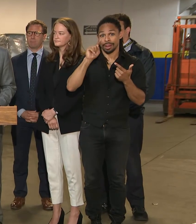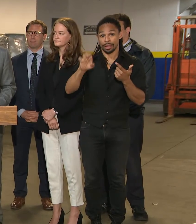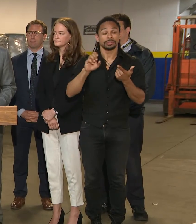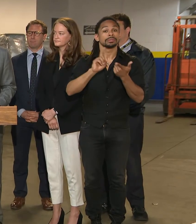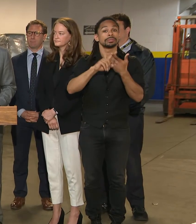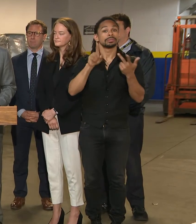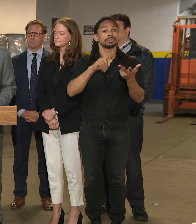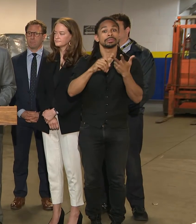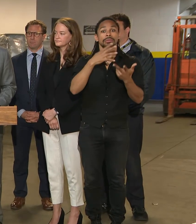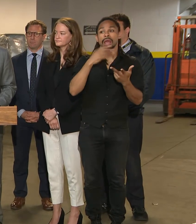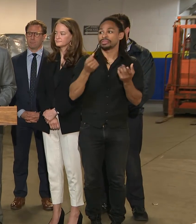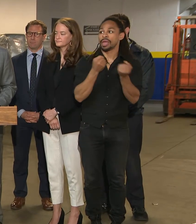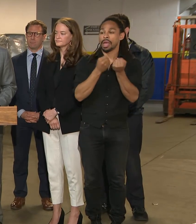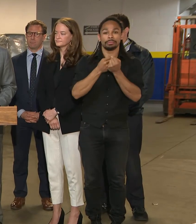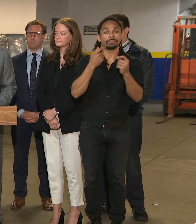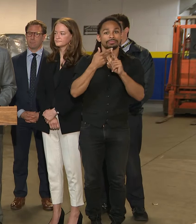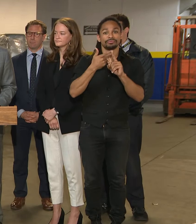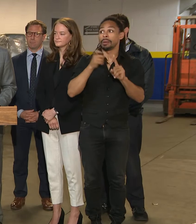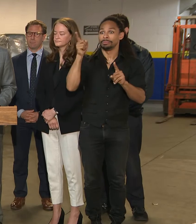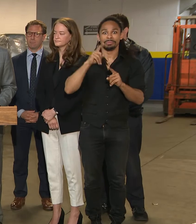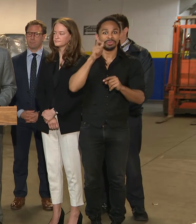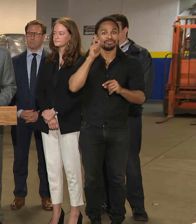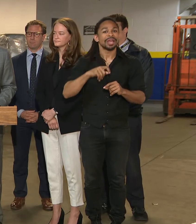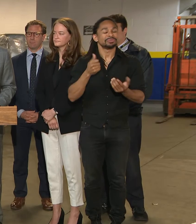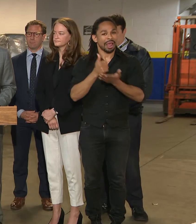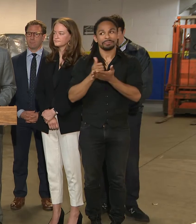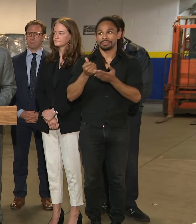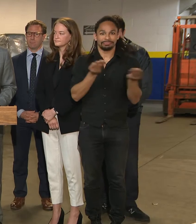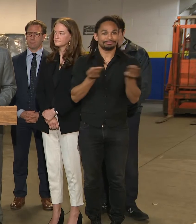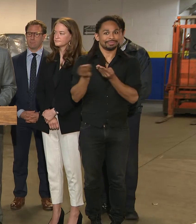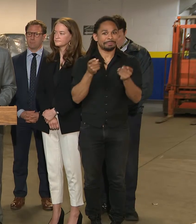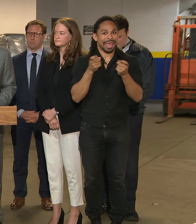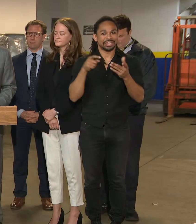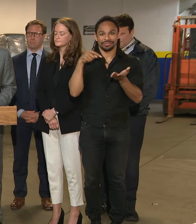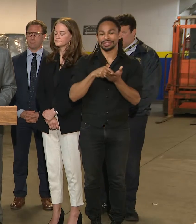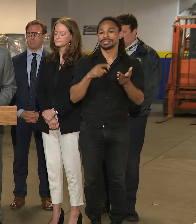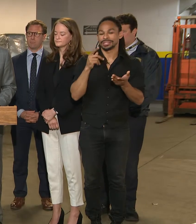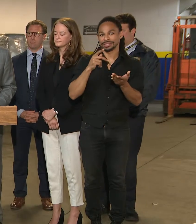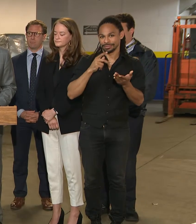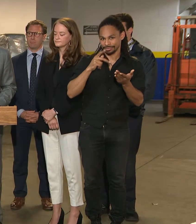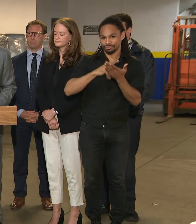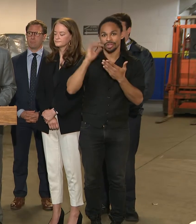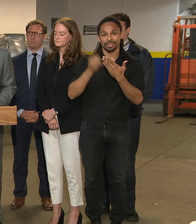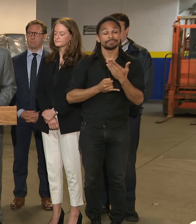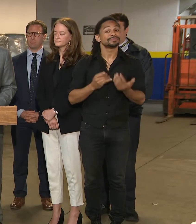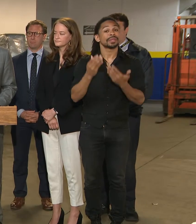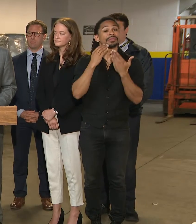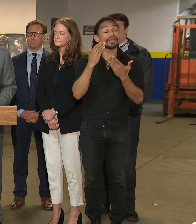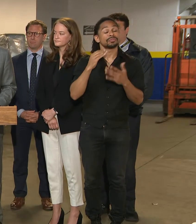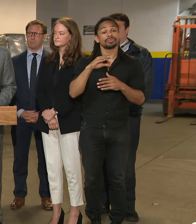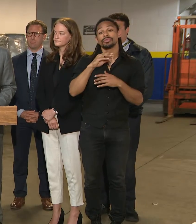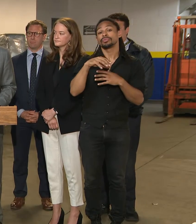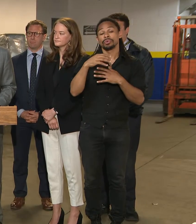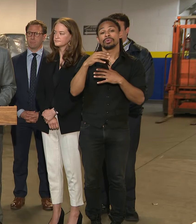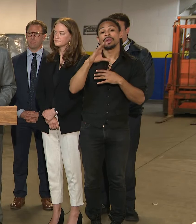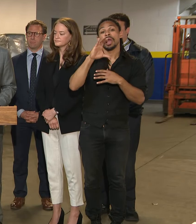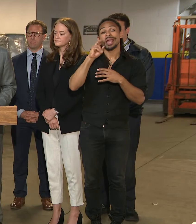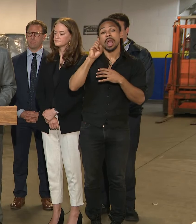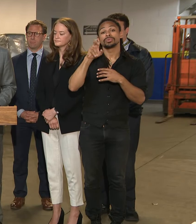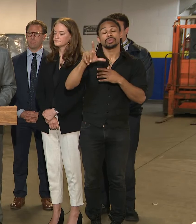to manage this project. Sincere gratitude especially to Consul General Holubov for his continued